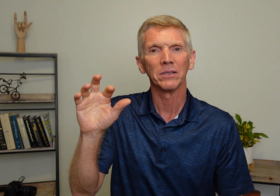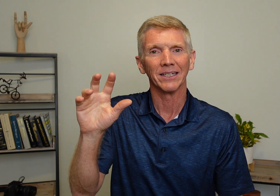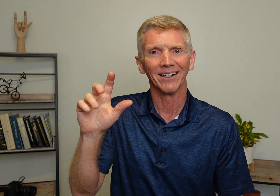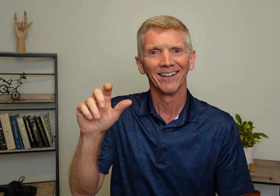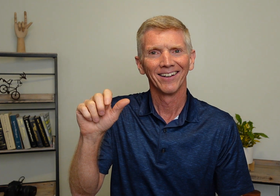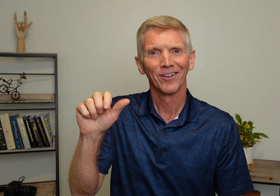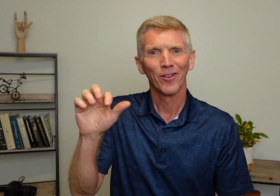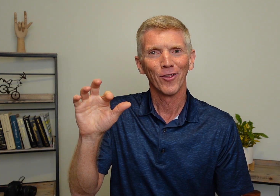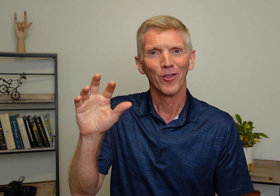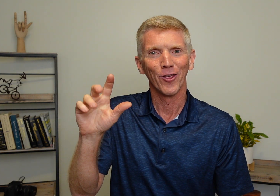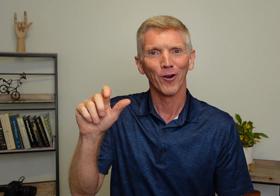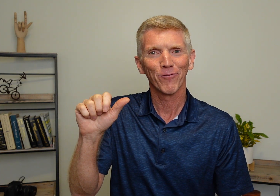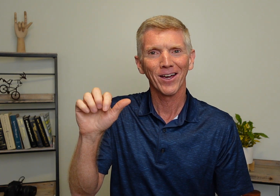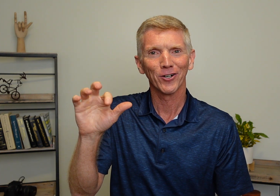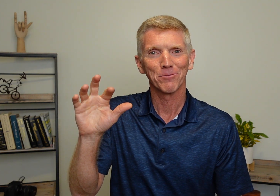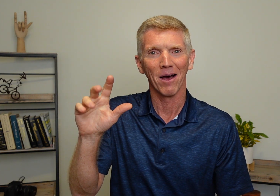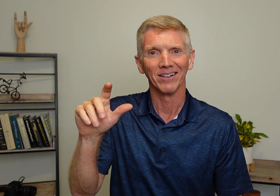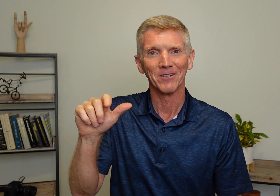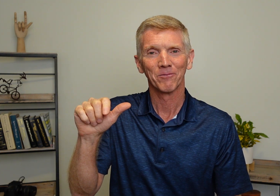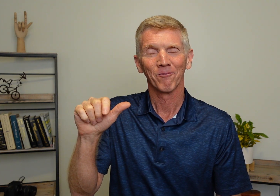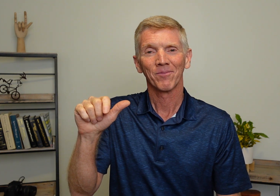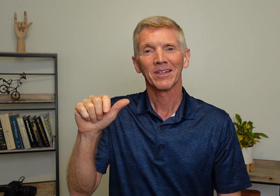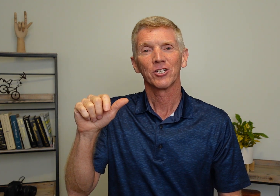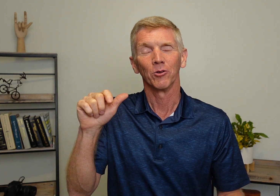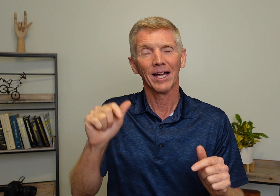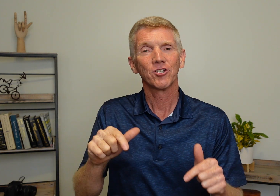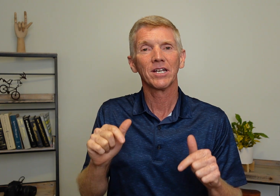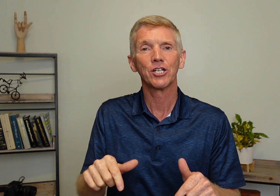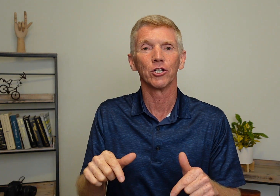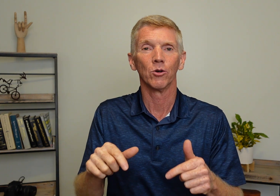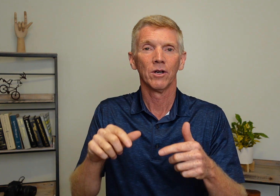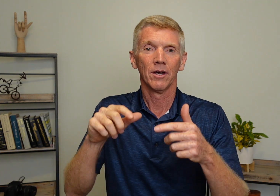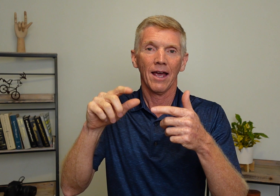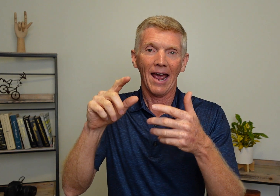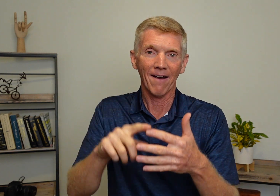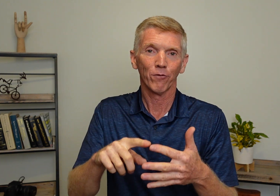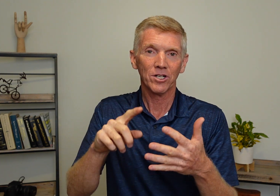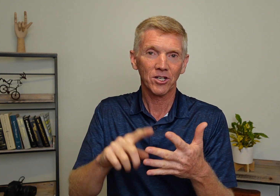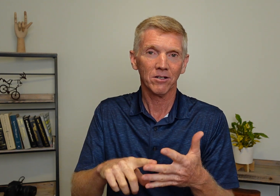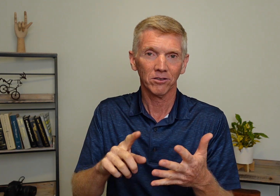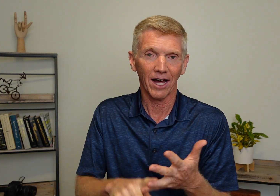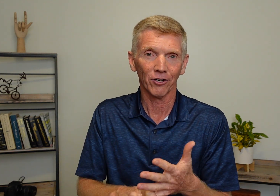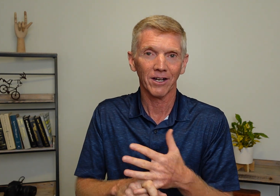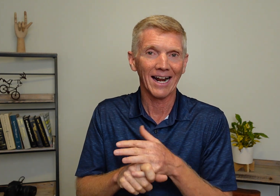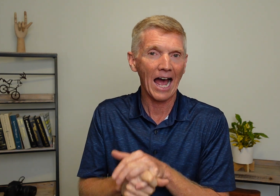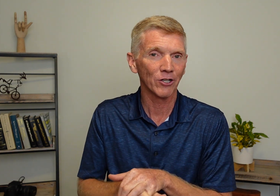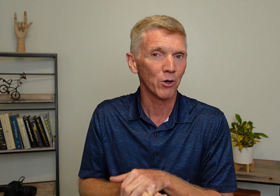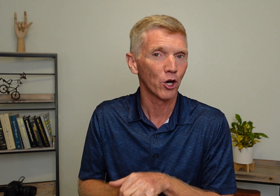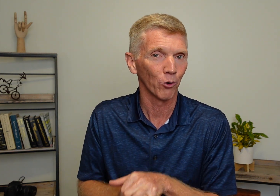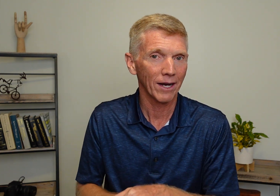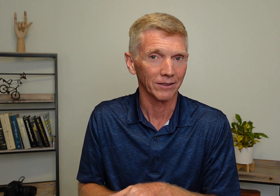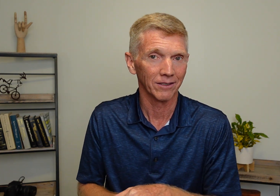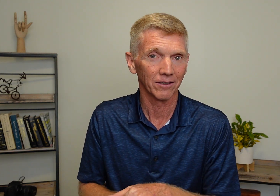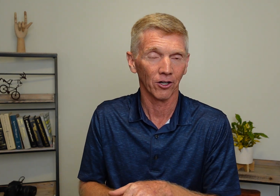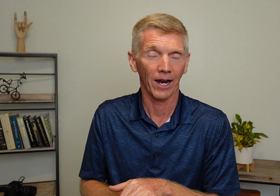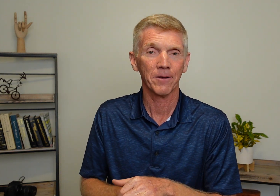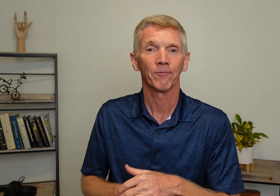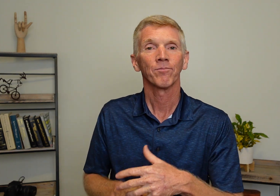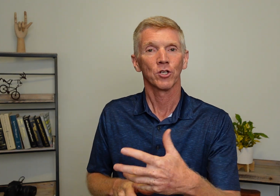mumbling their fingerspelling. So let's teach you every single letter and how to do it correctly, right? So